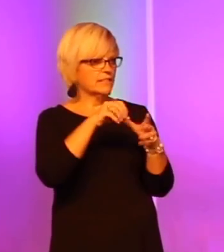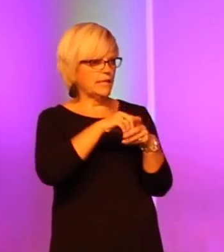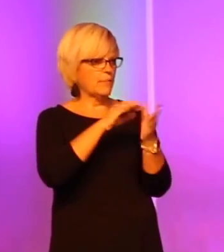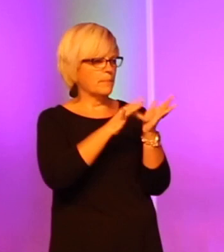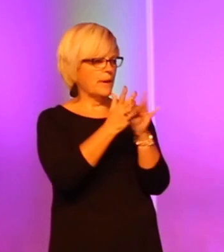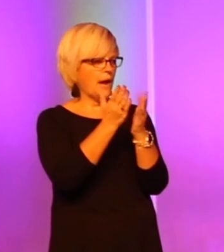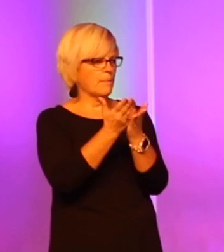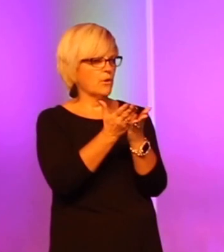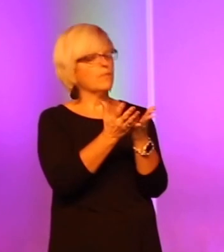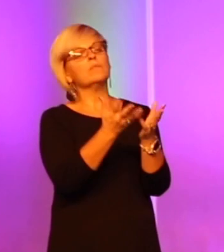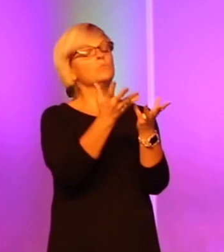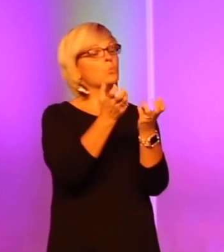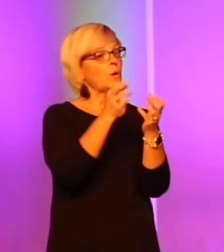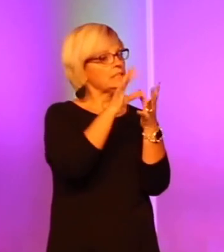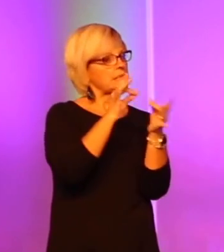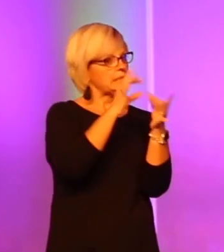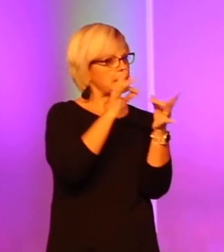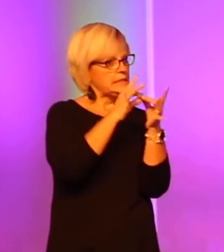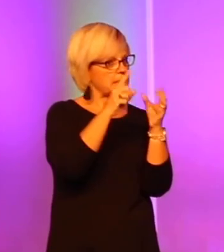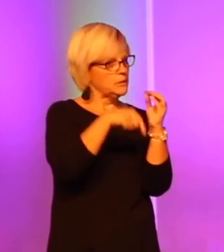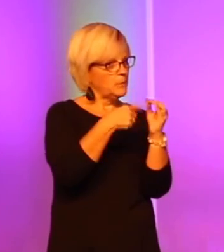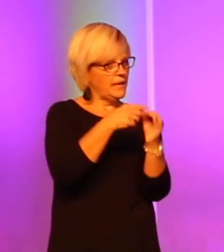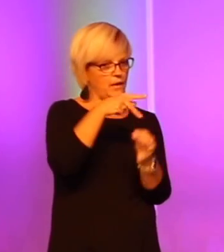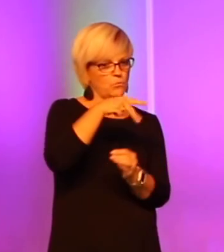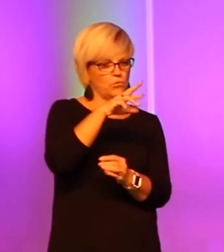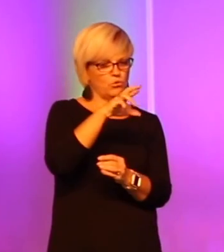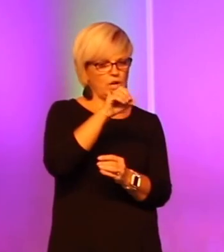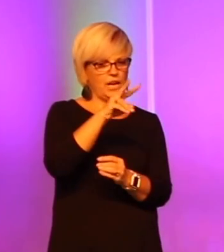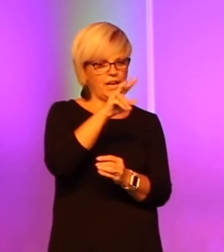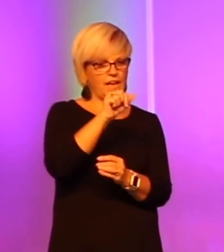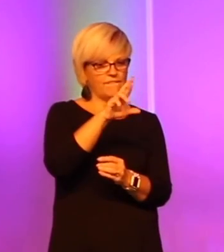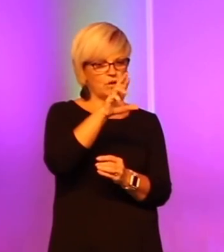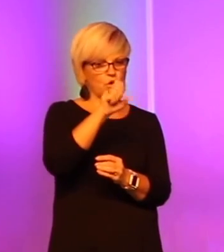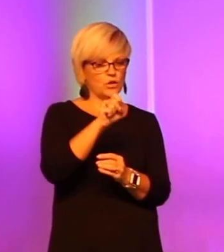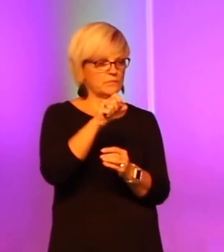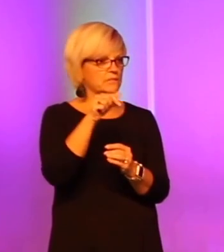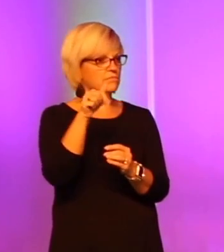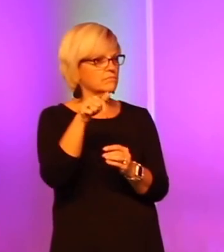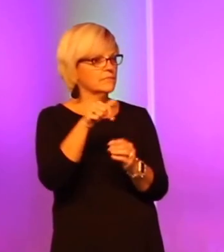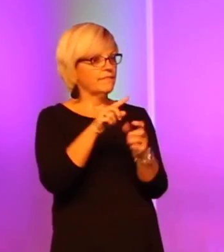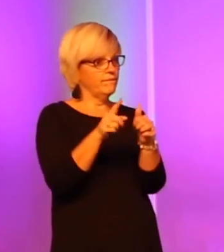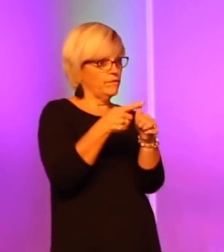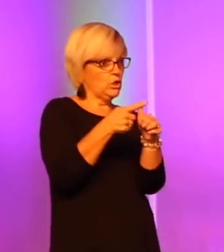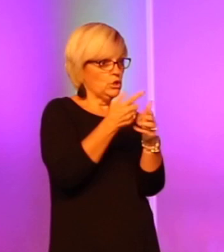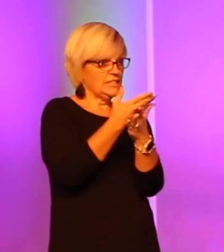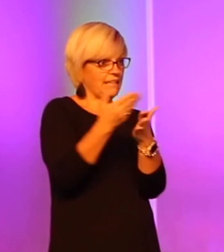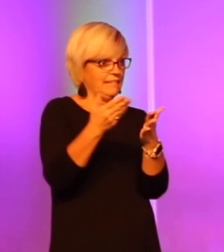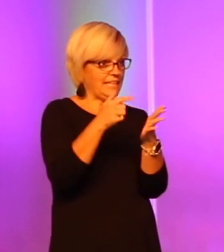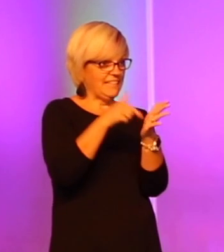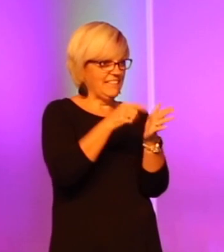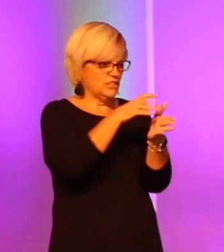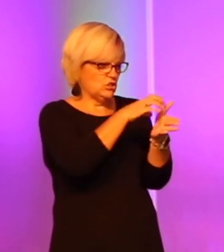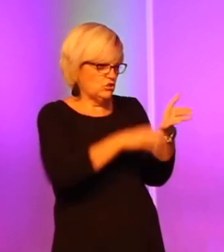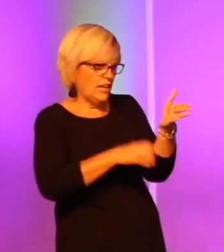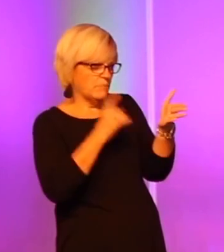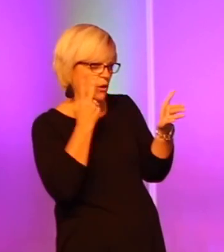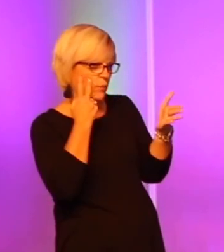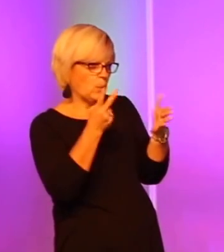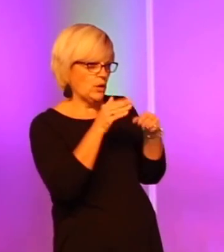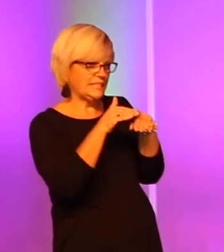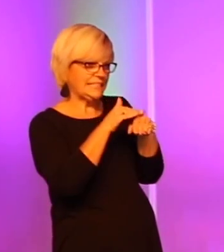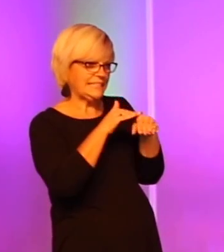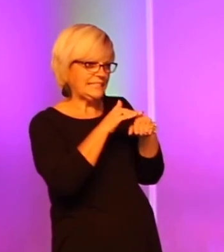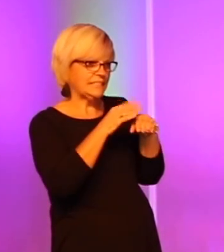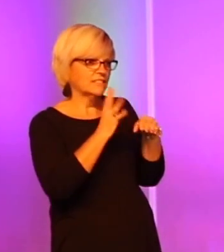2 quick things about this chapter and Proverbs in general. The first thing about this chapter is that it looks on the surface to be talking about